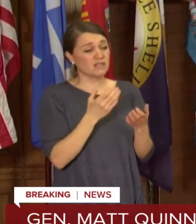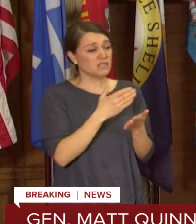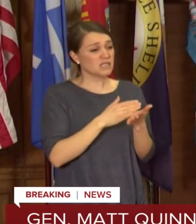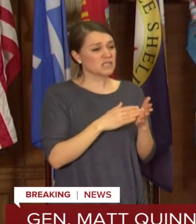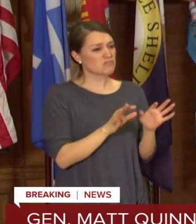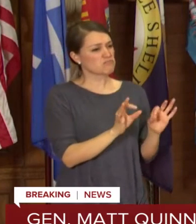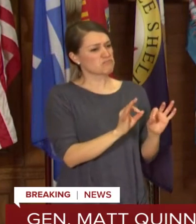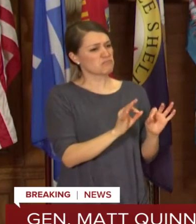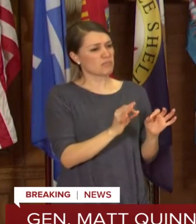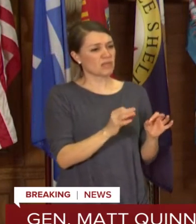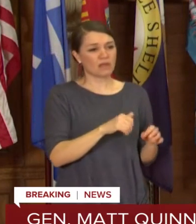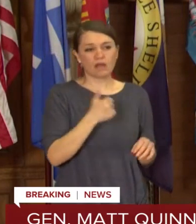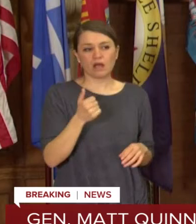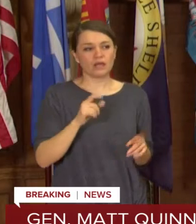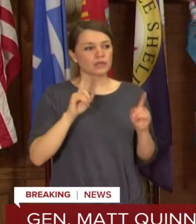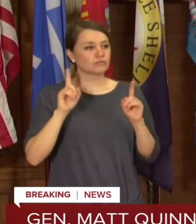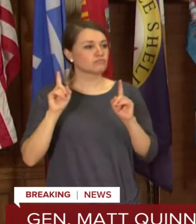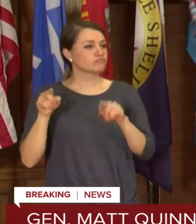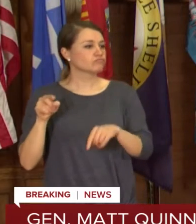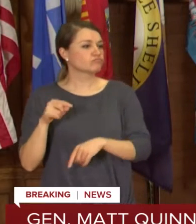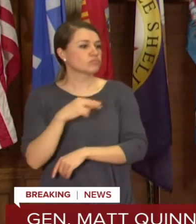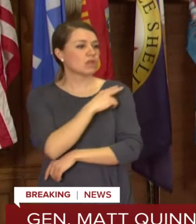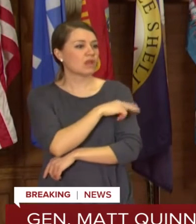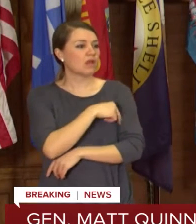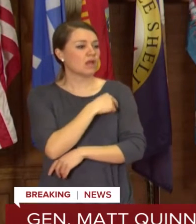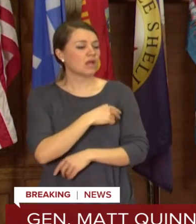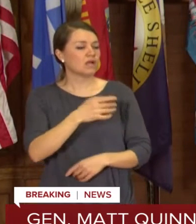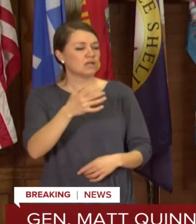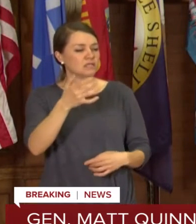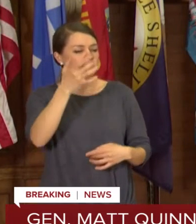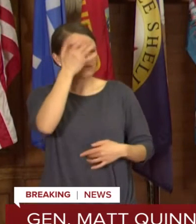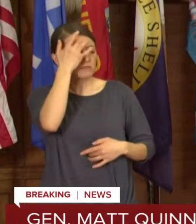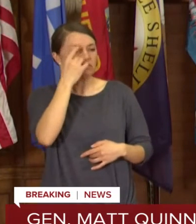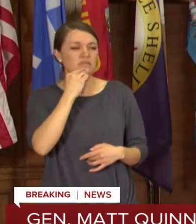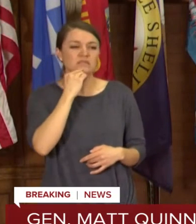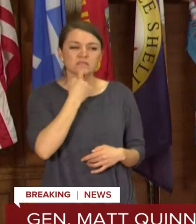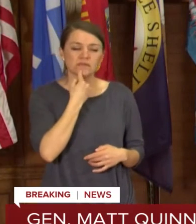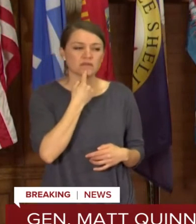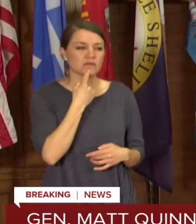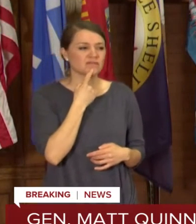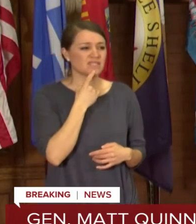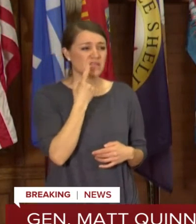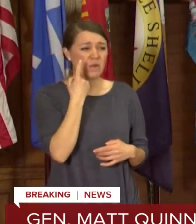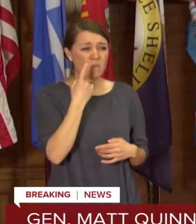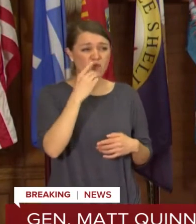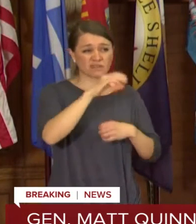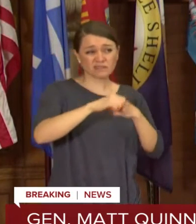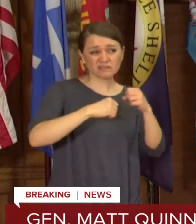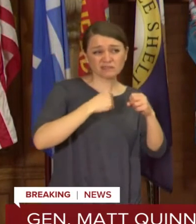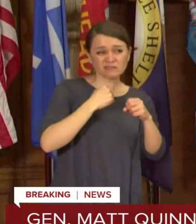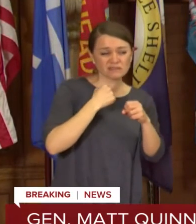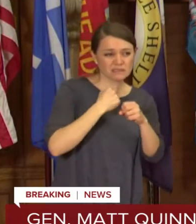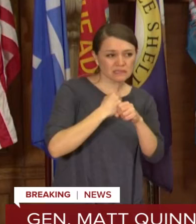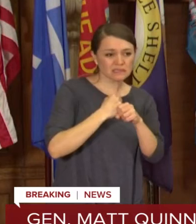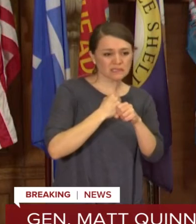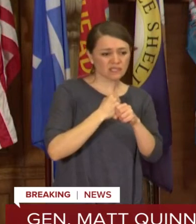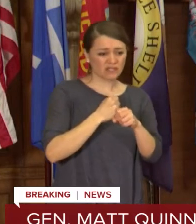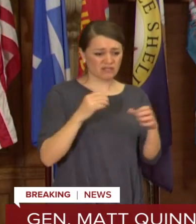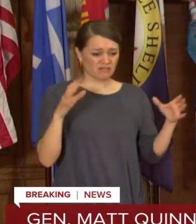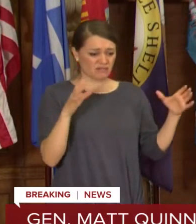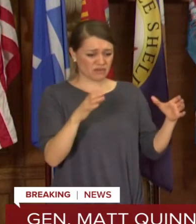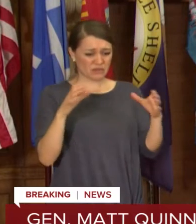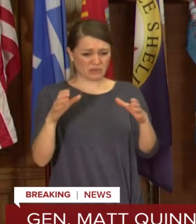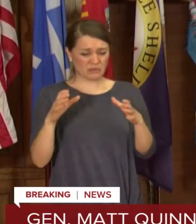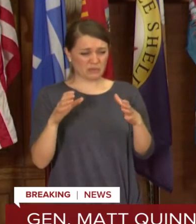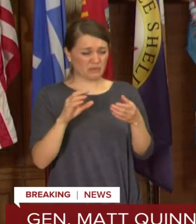conditions, others hospitalized. It has taken a year for Montana to reach those unfortunate and sad